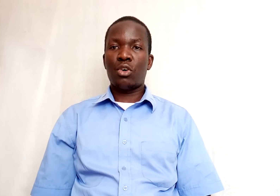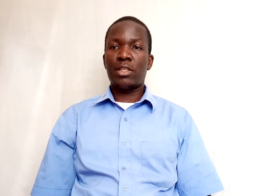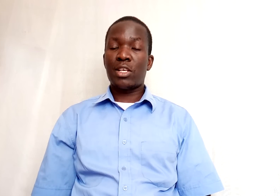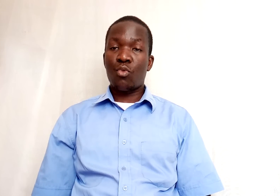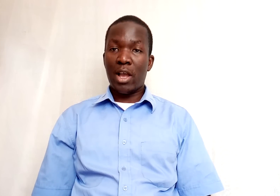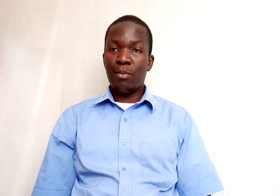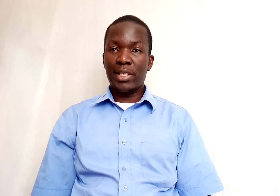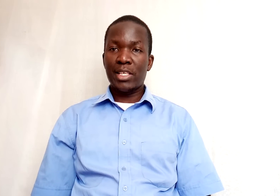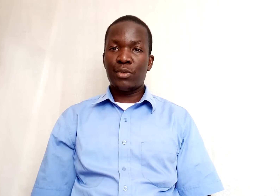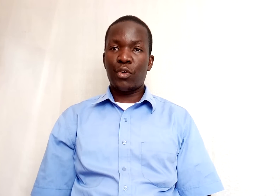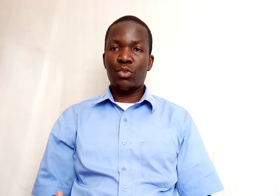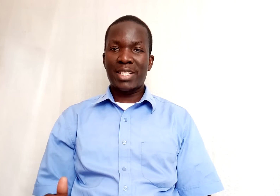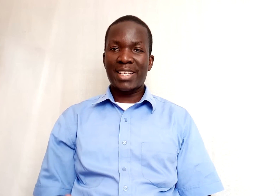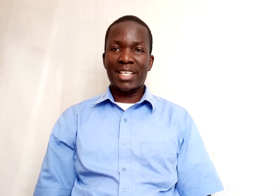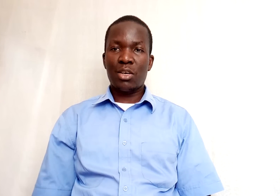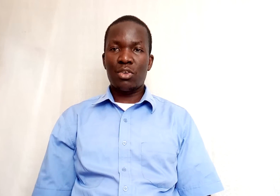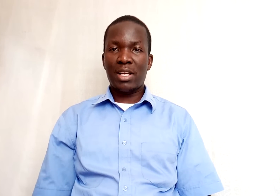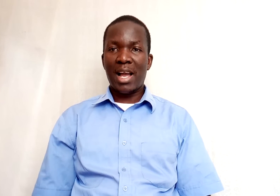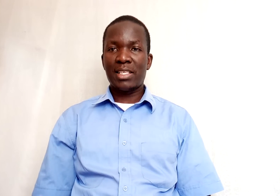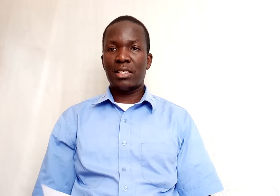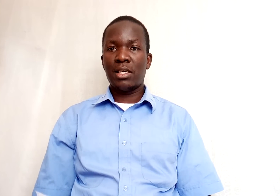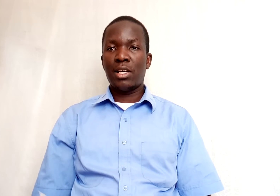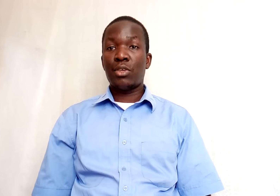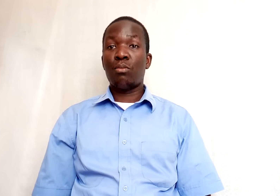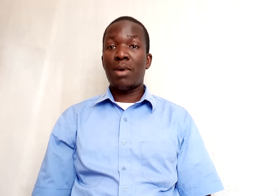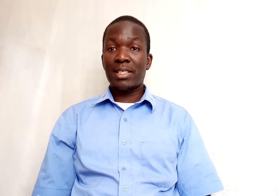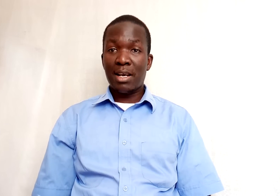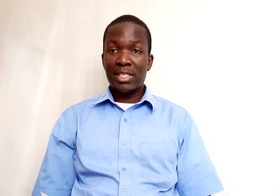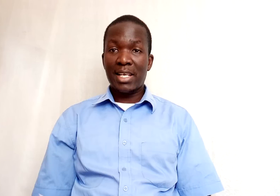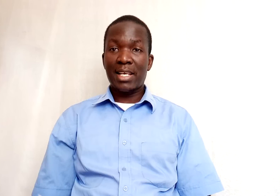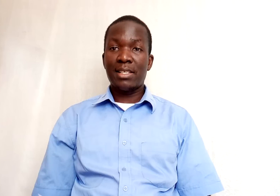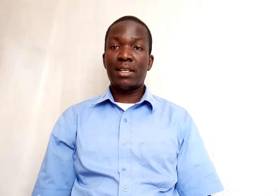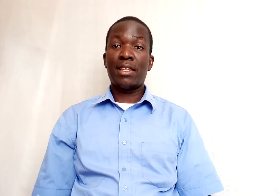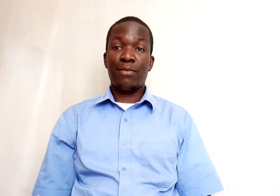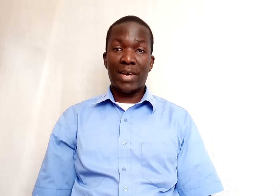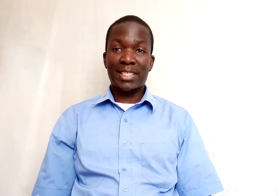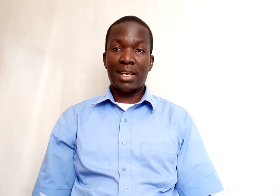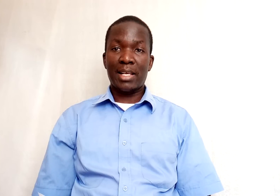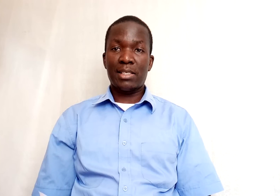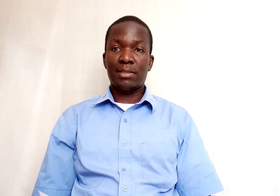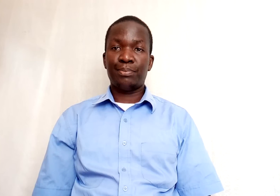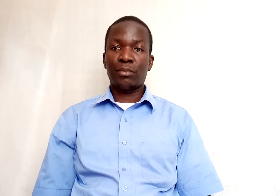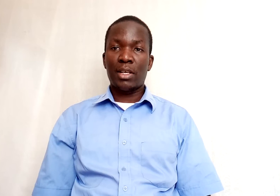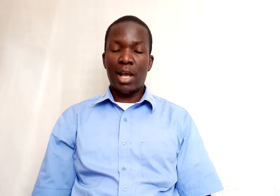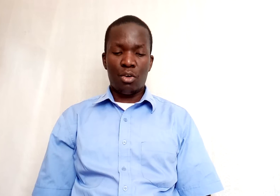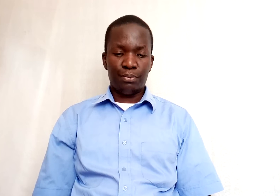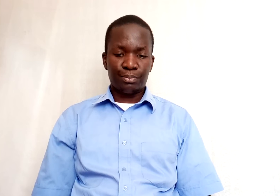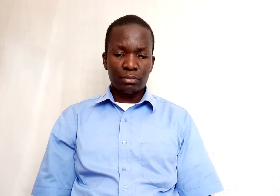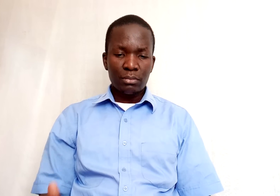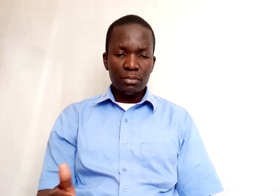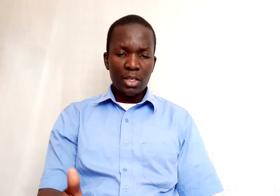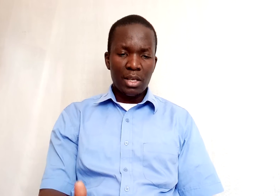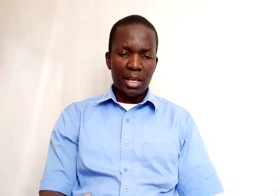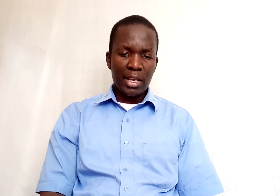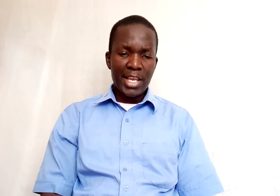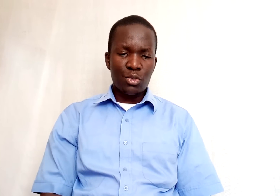the requirement is for you to take the second CAT, you must have taken the first CAT. Now, just to